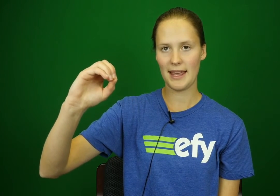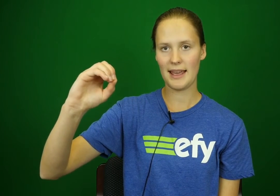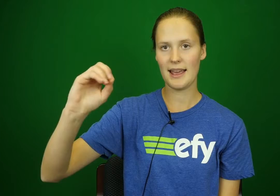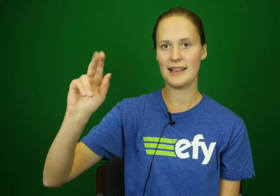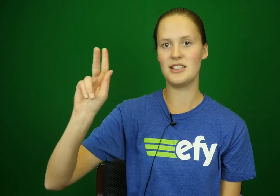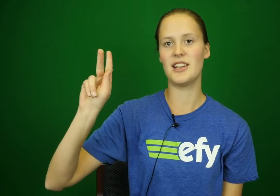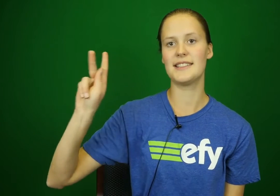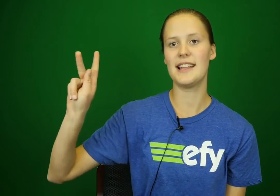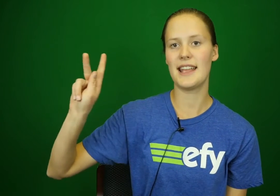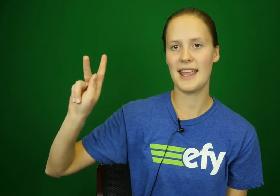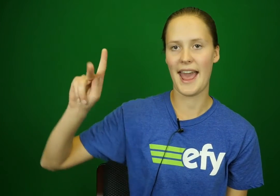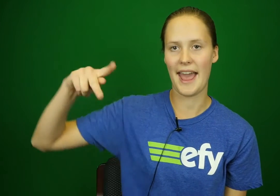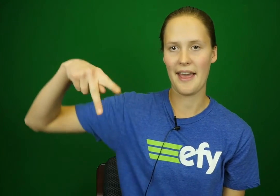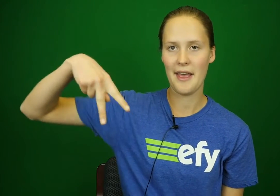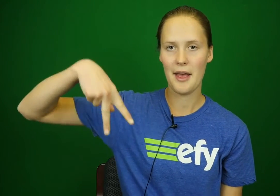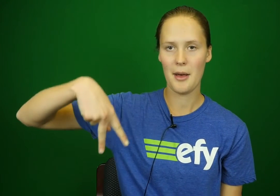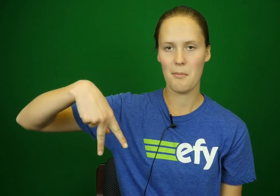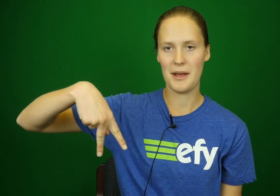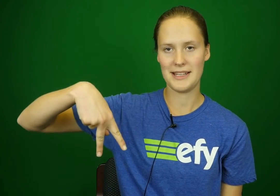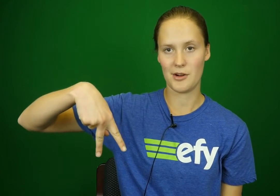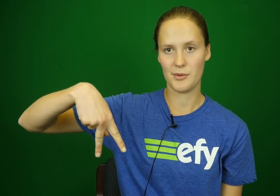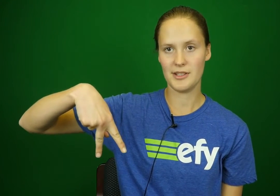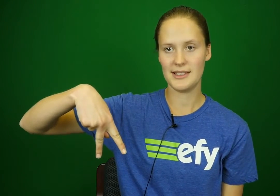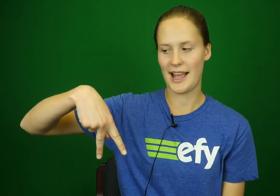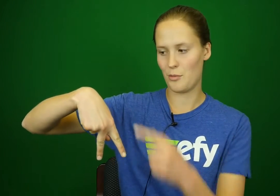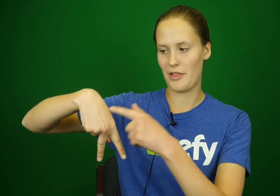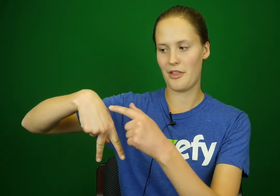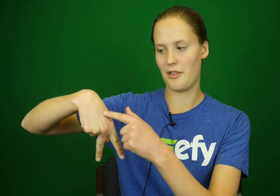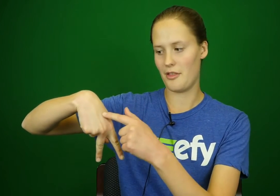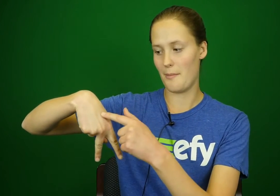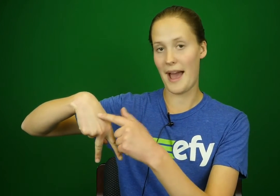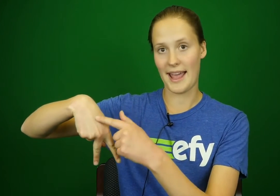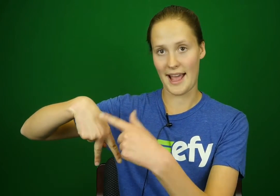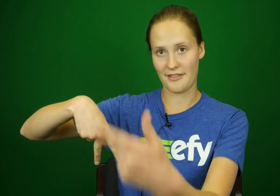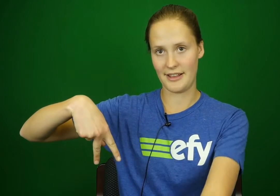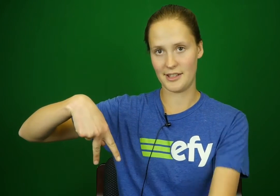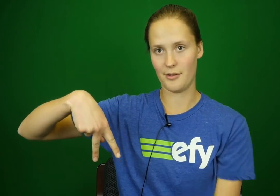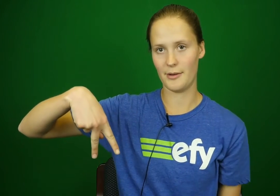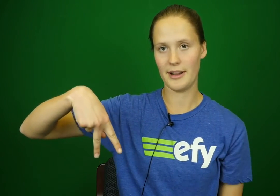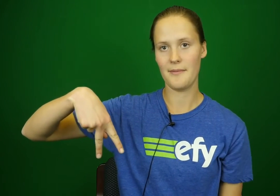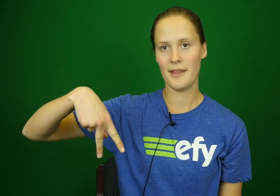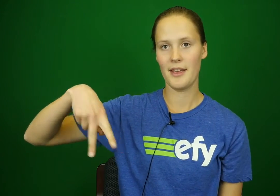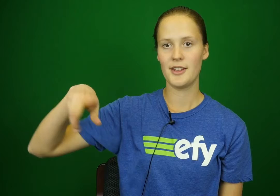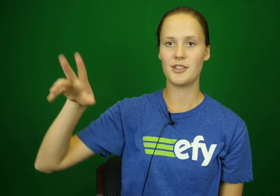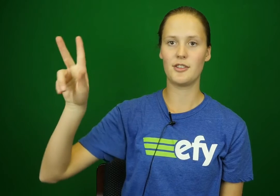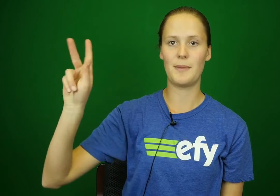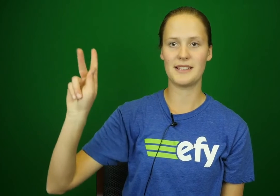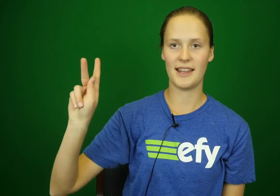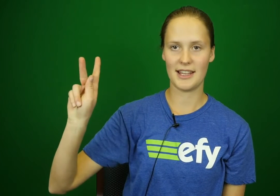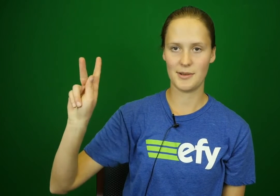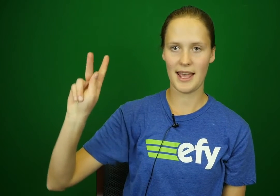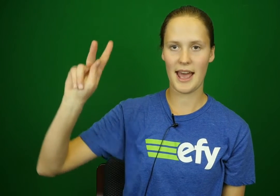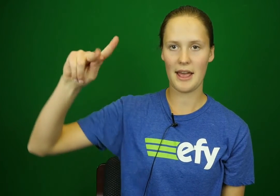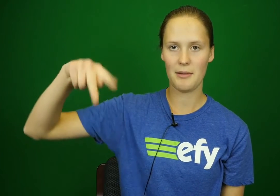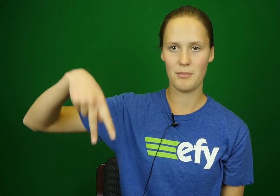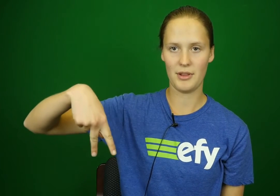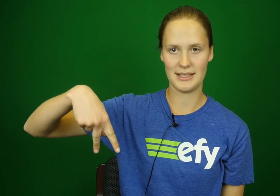P is just like a K, but downwards and with the back hand facing forward. So you'll basically get into a K, pull it